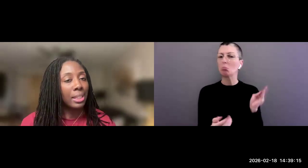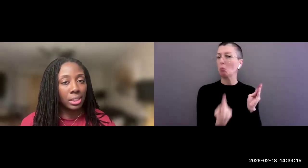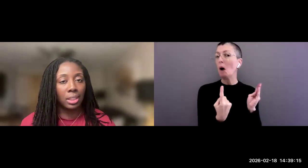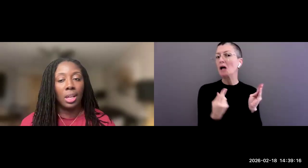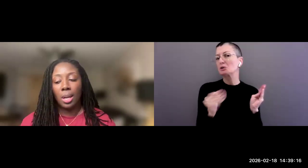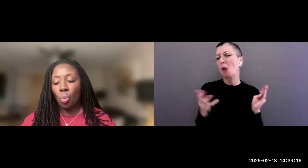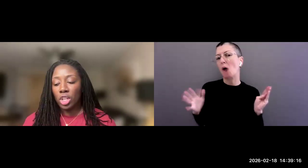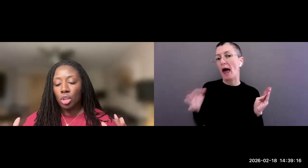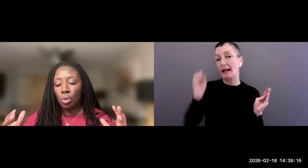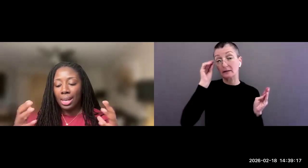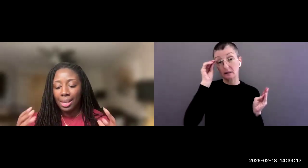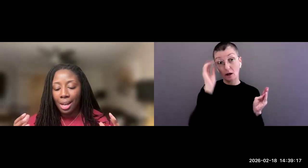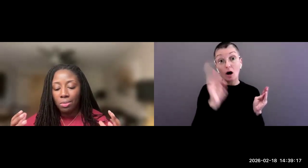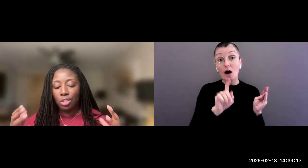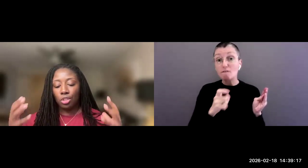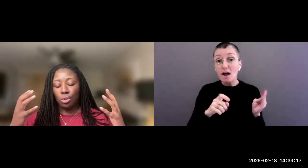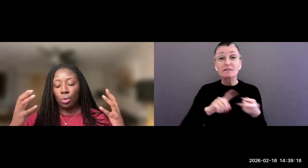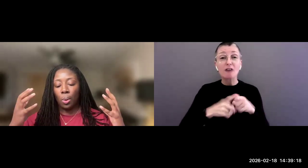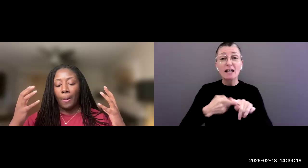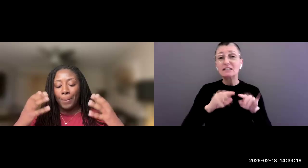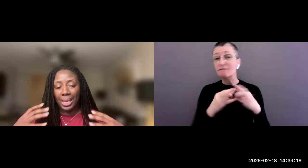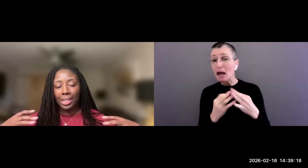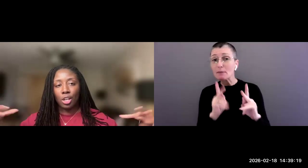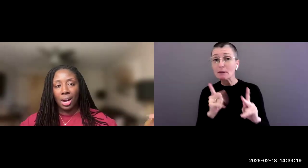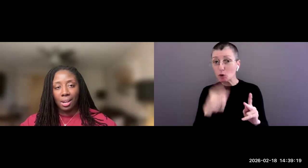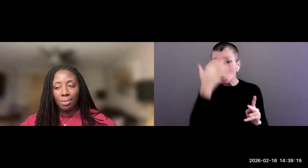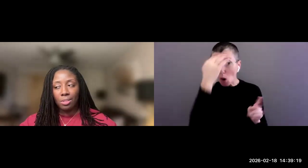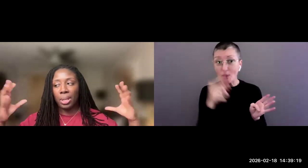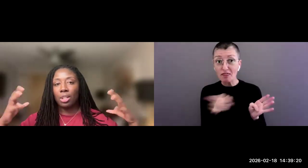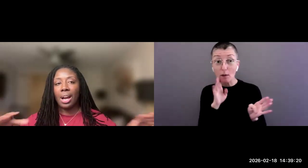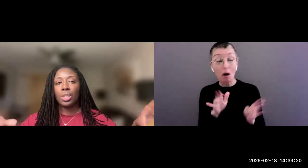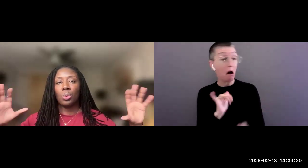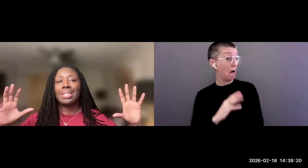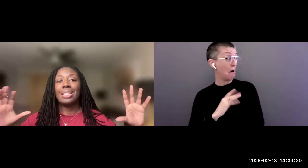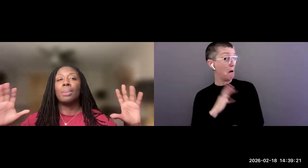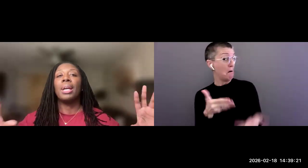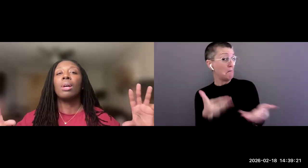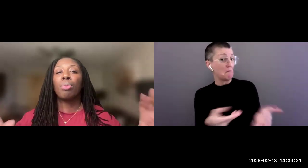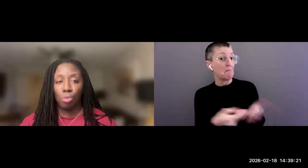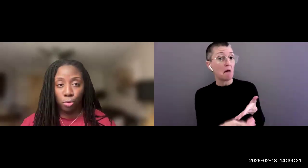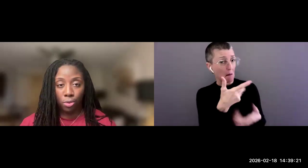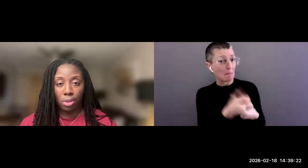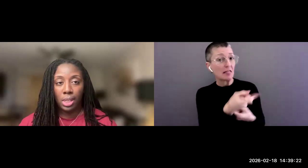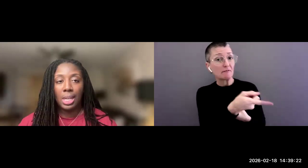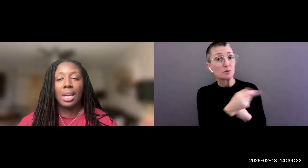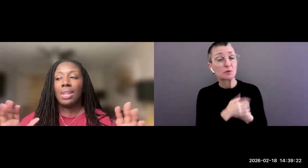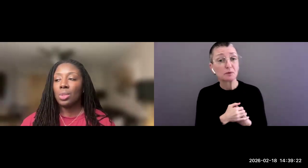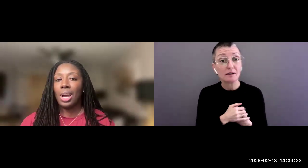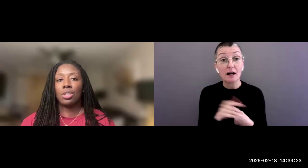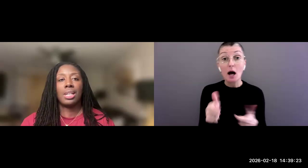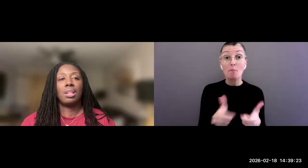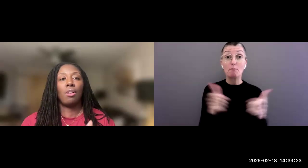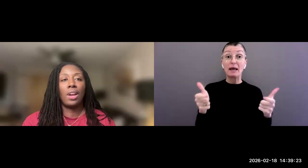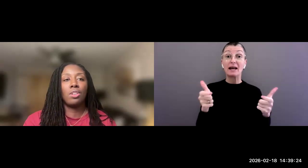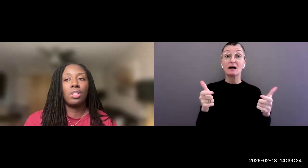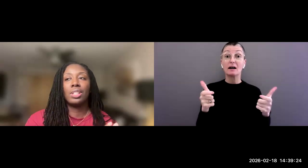in a transaction. When you announce to big crowds want to see big proof. And that's